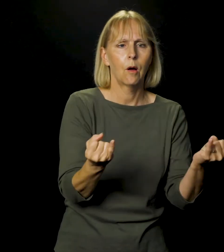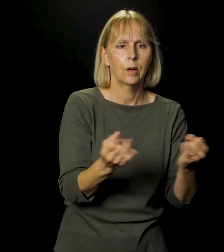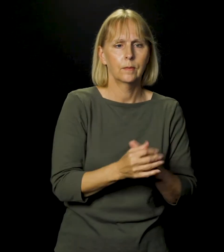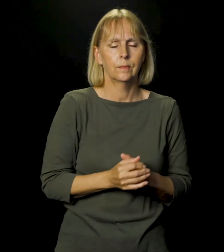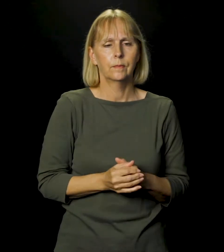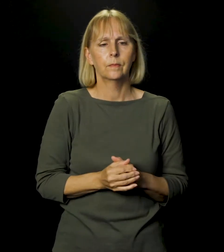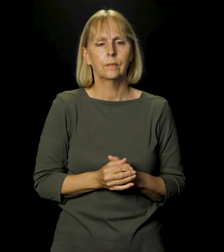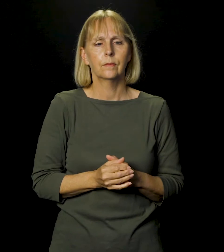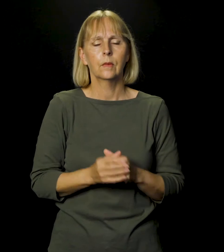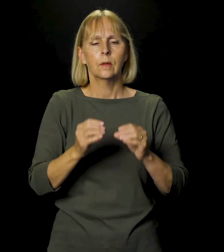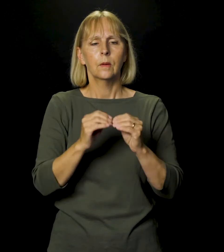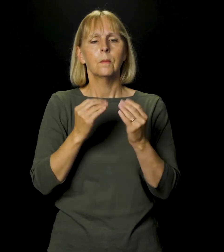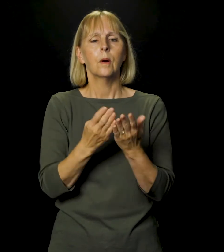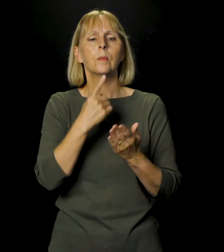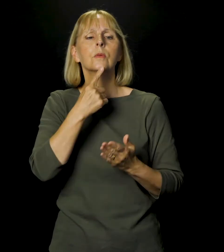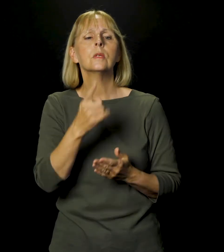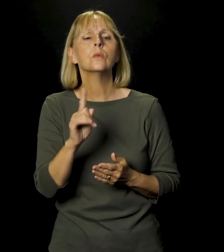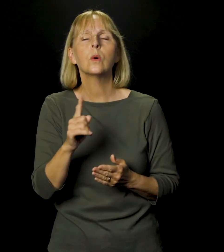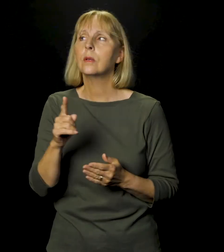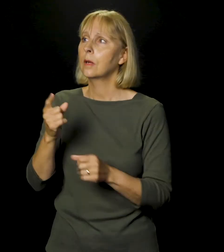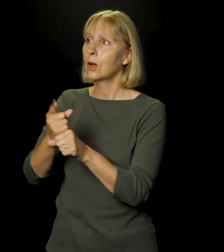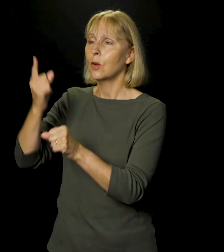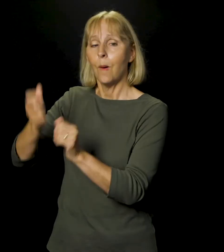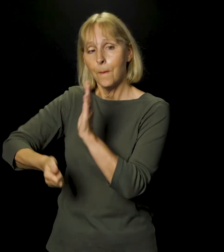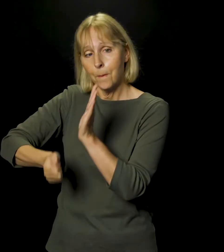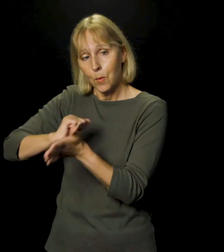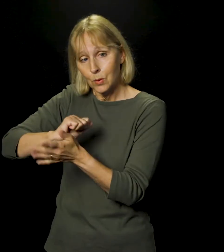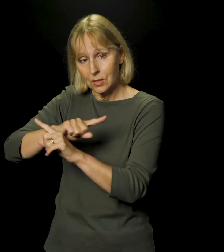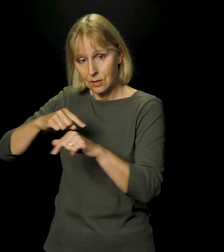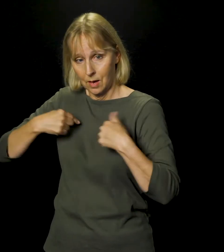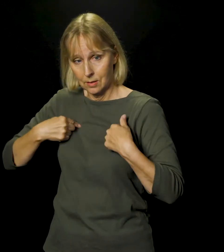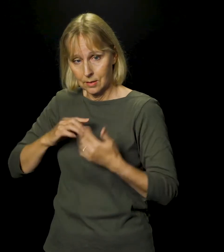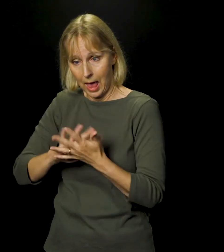The Bible says that we were purchased with a price.